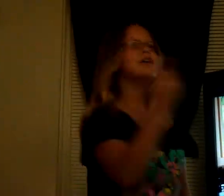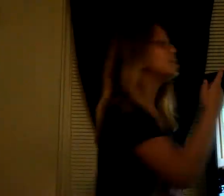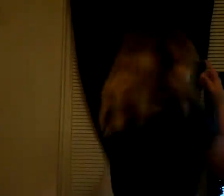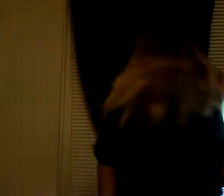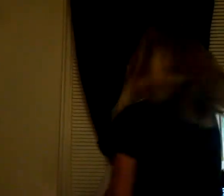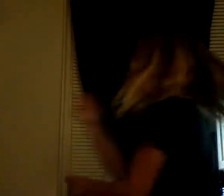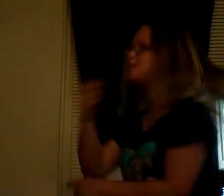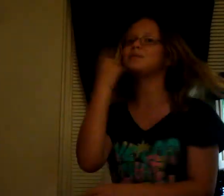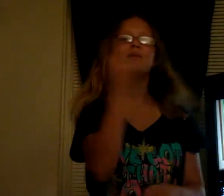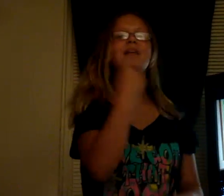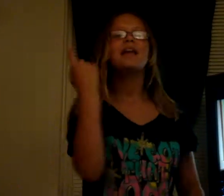Mmm.